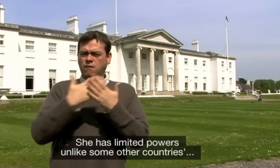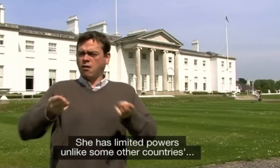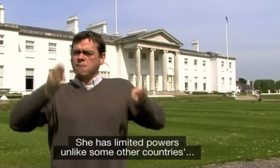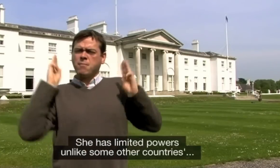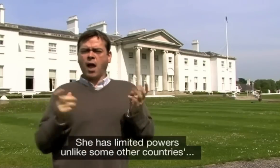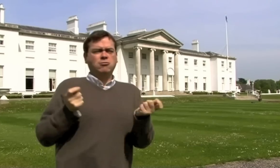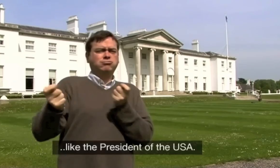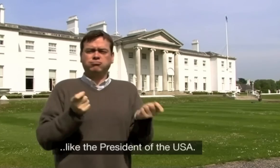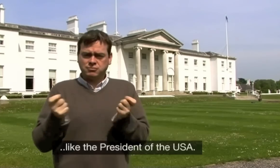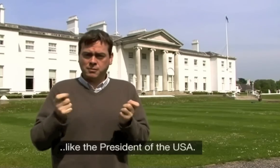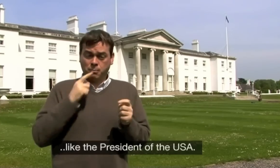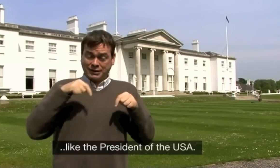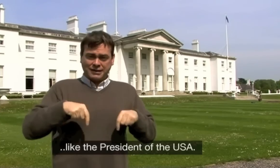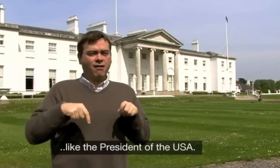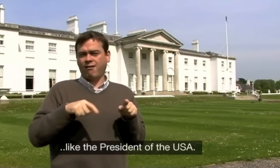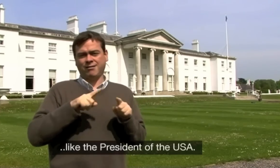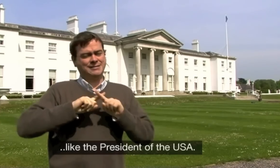countries, like the President of the USA.